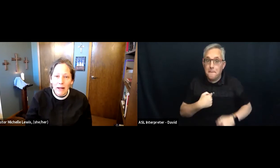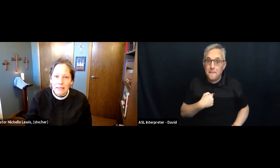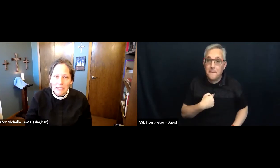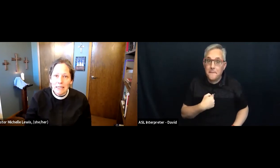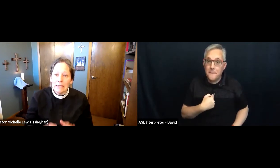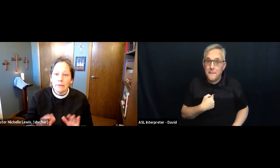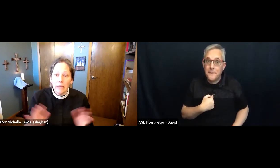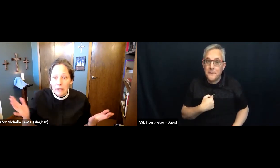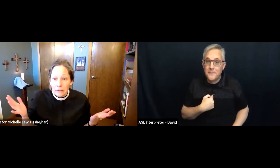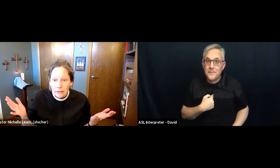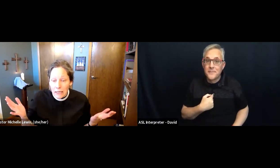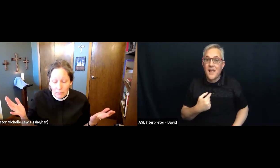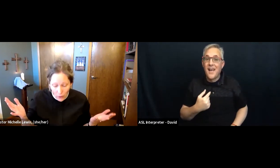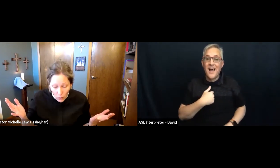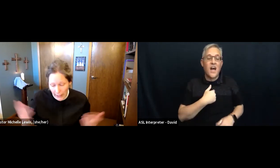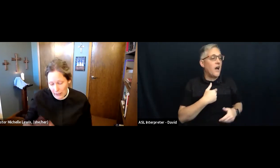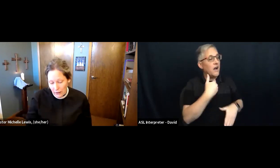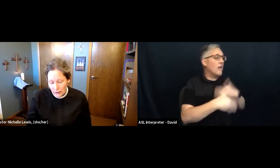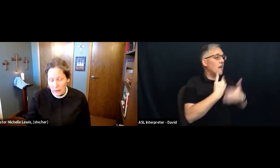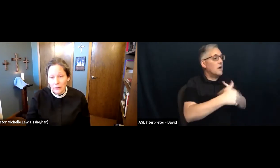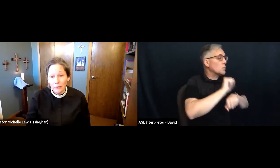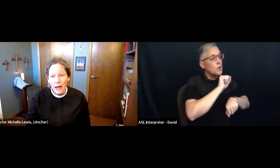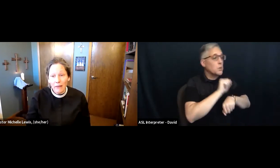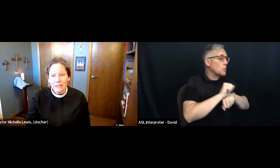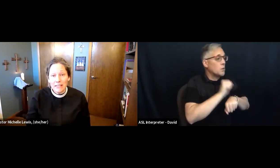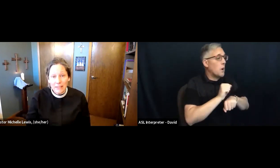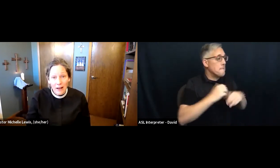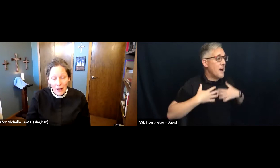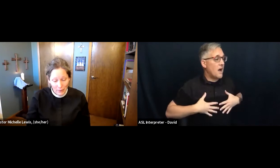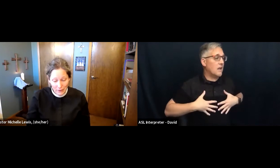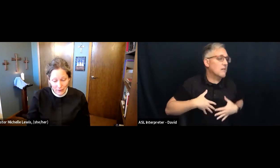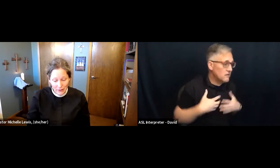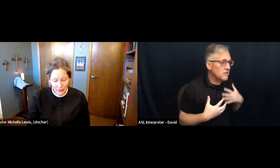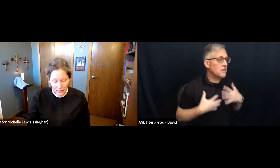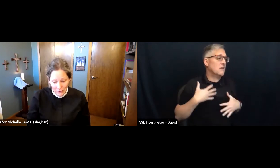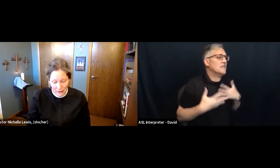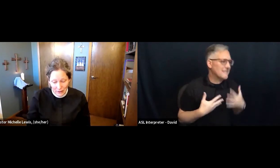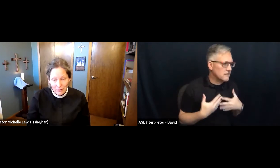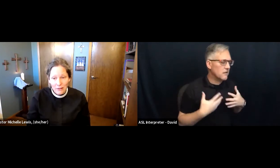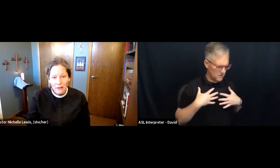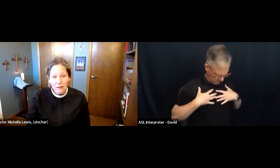My body said, you can't keep going. You have to stop.